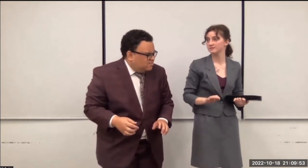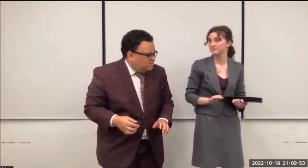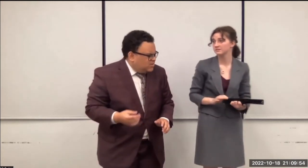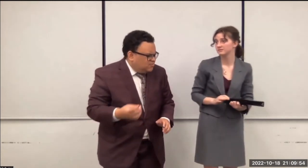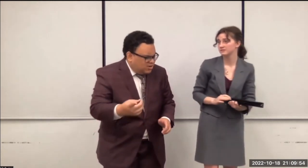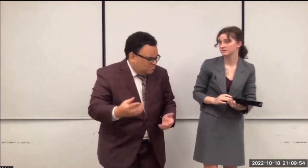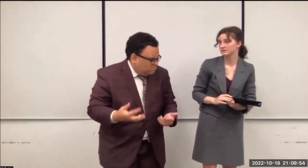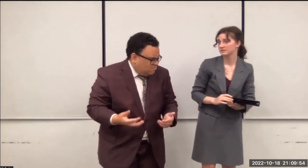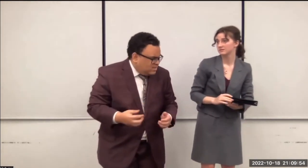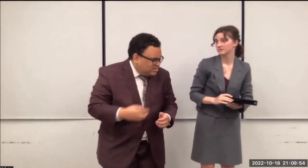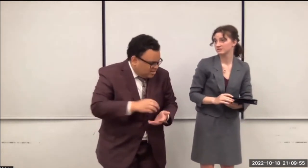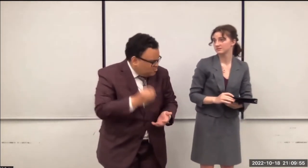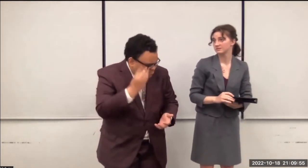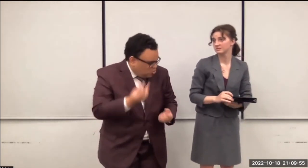You want to learn more?